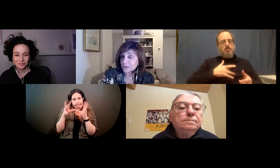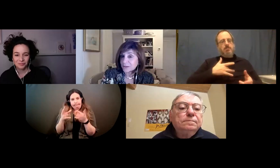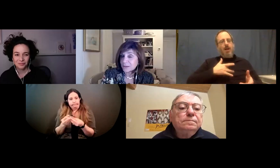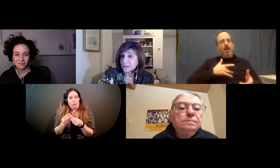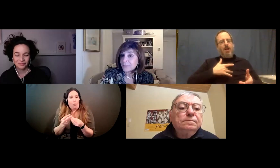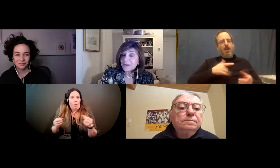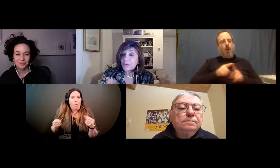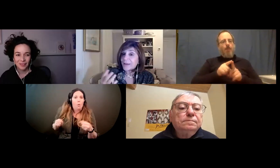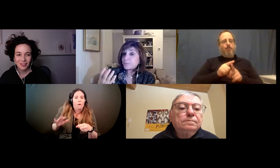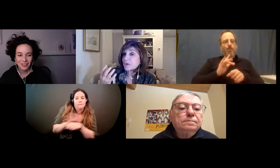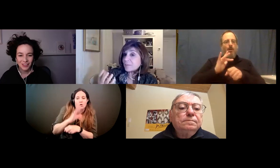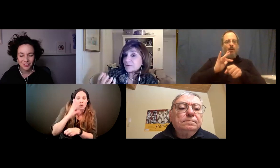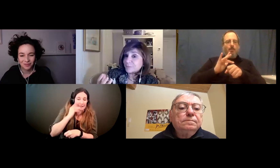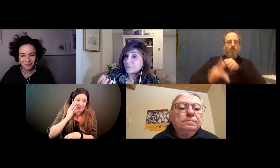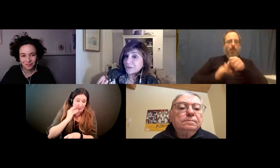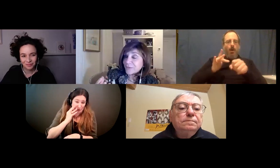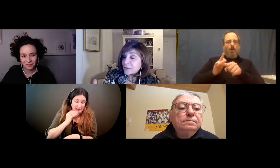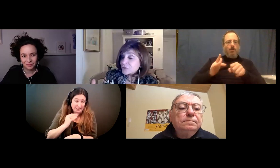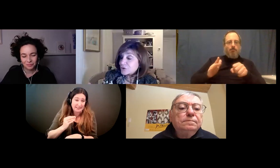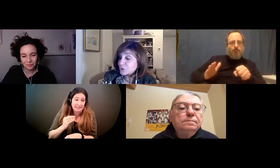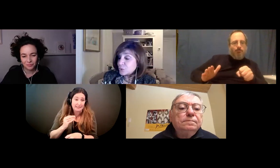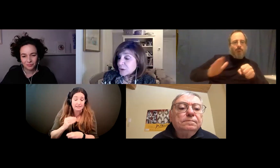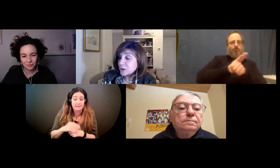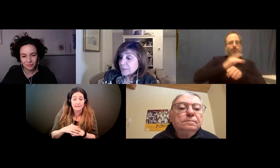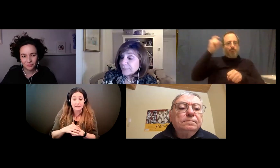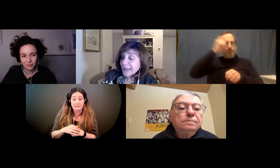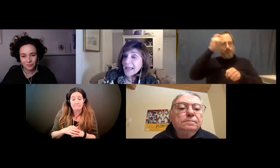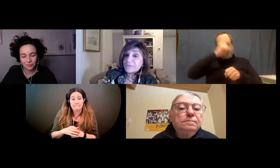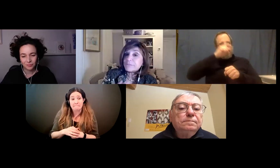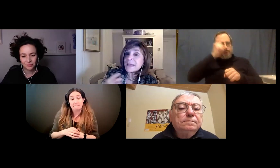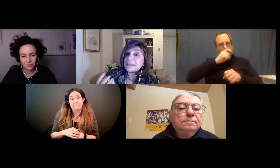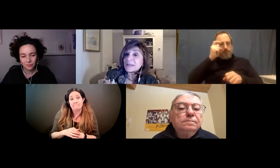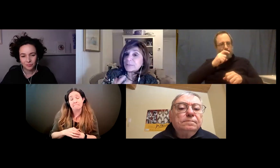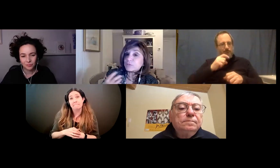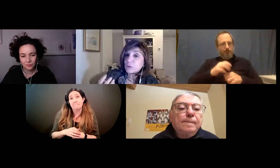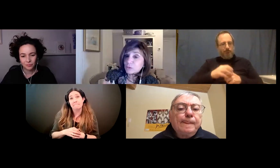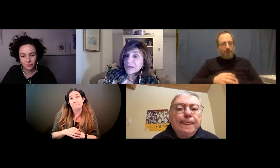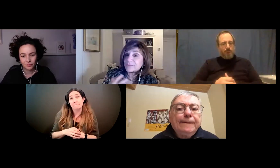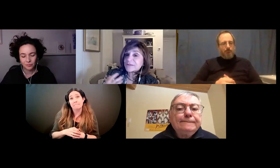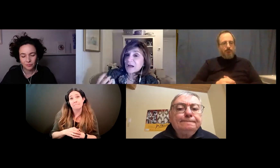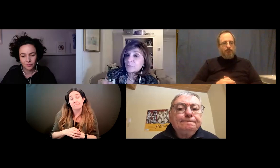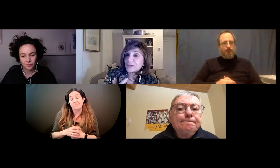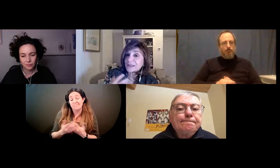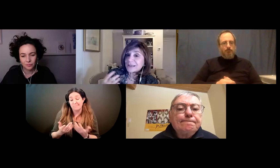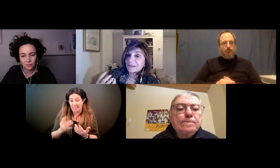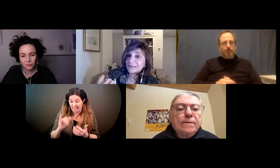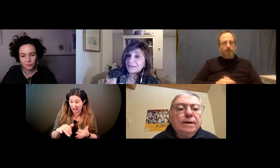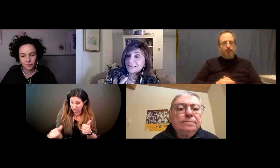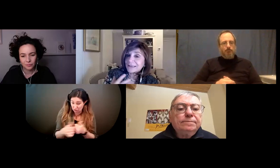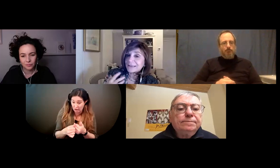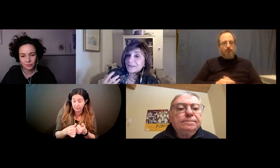one. Now that problem of how to have many, many programs